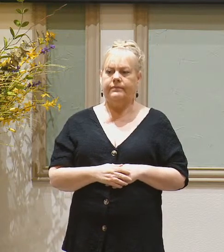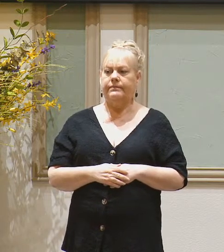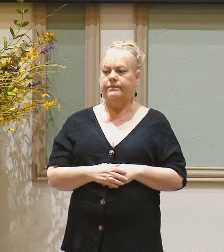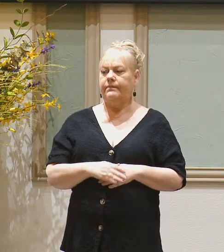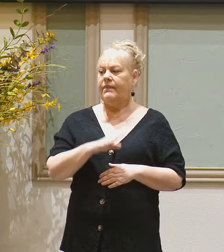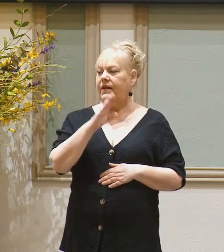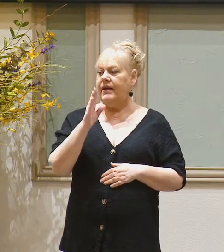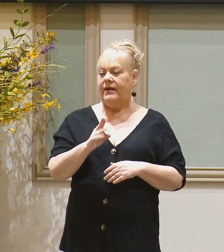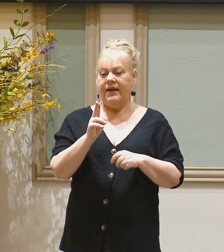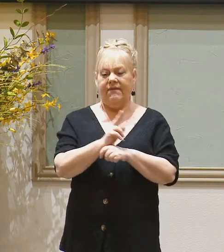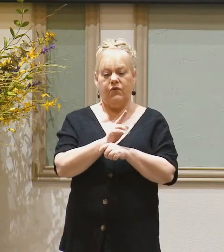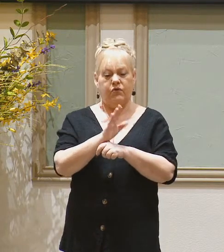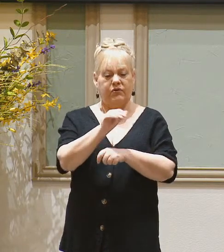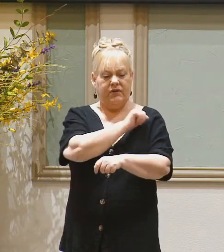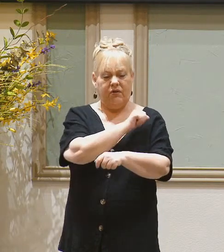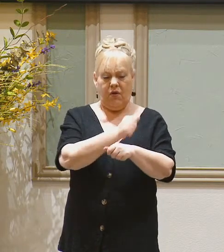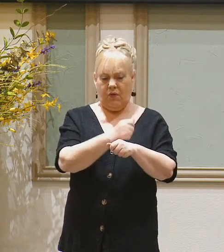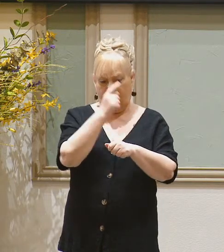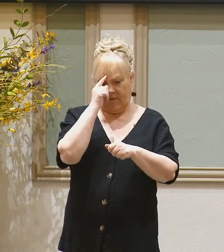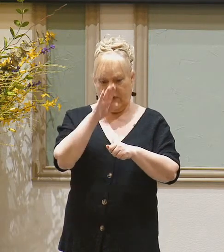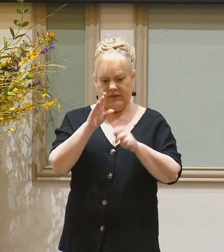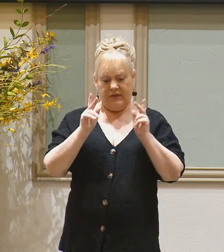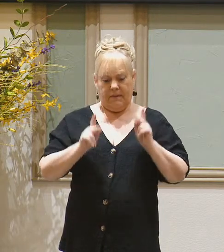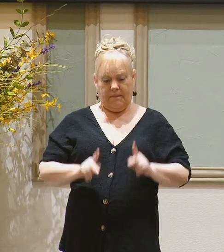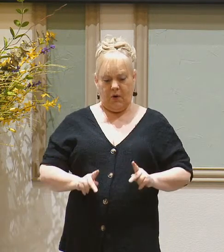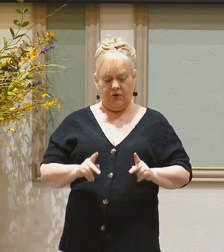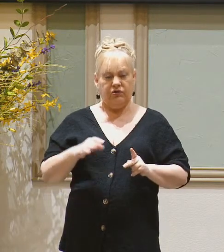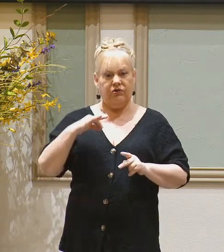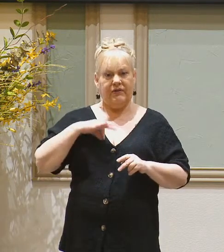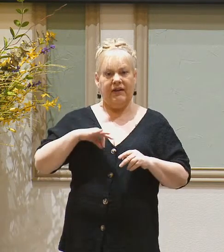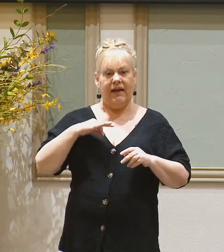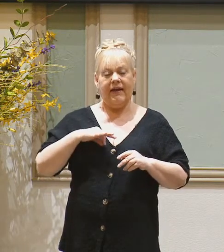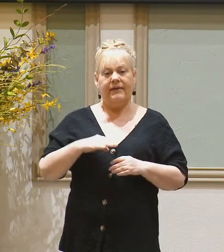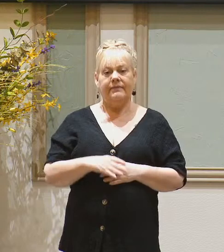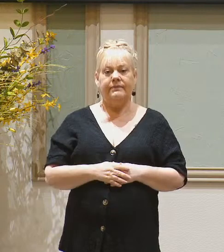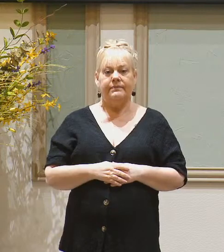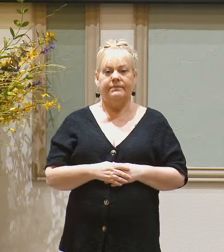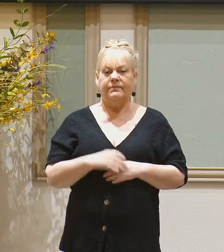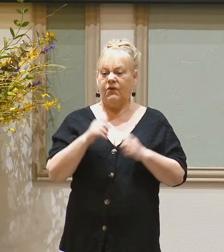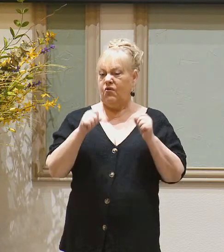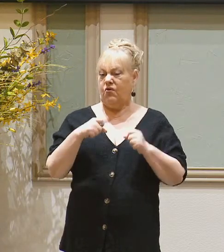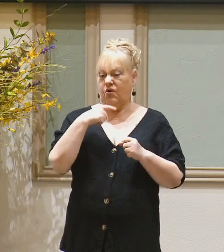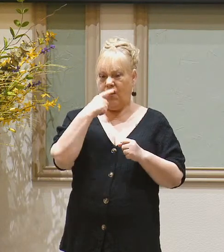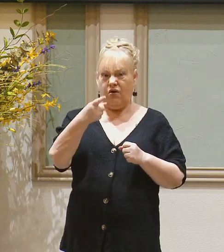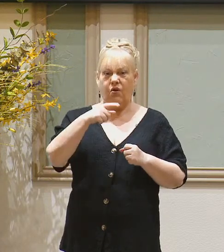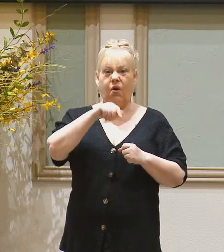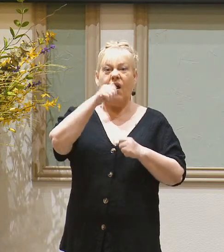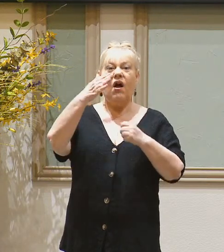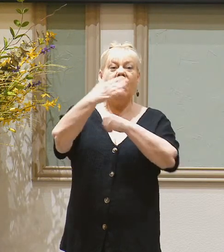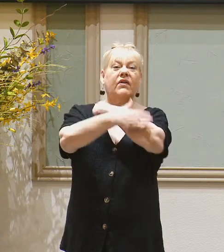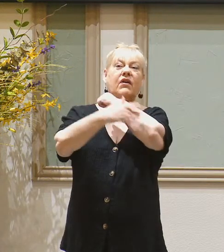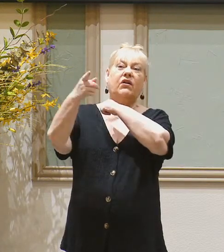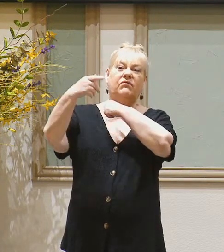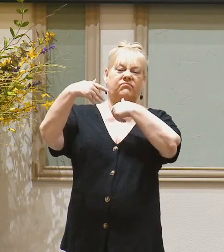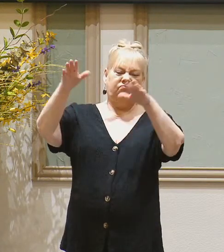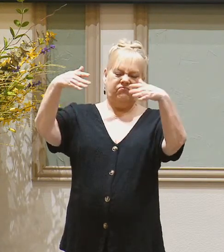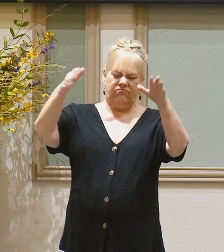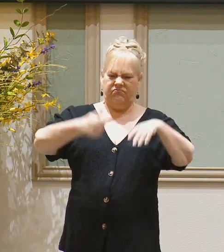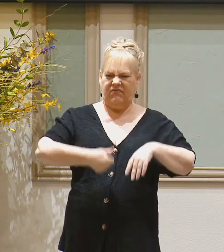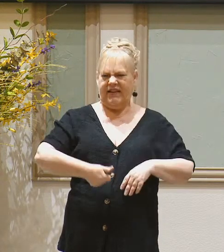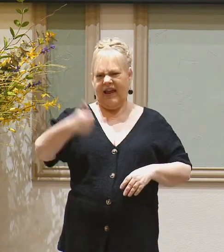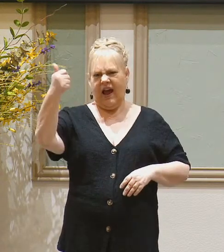He never used his authority for his own personal gain. He could have told the surrounding countries to go pound